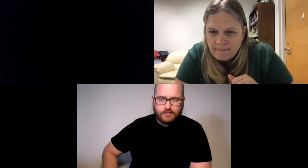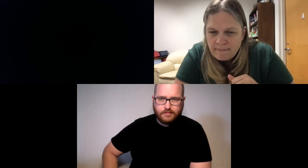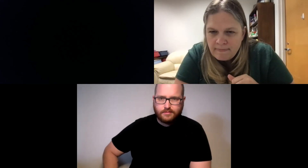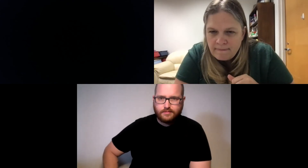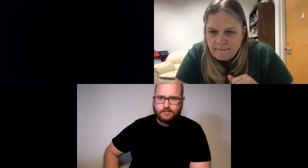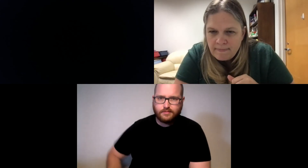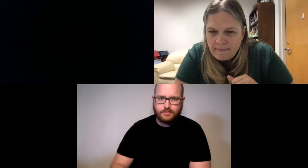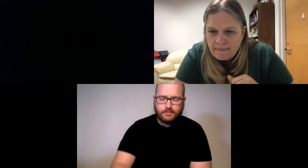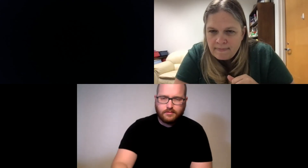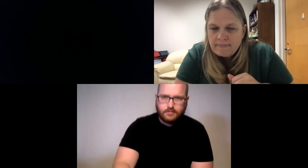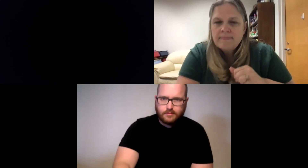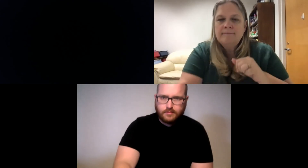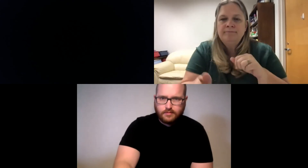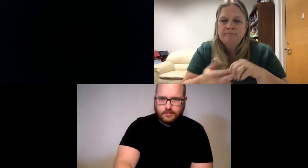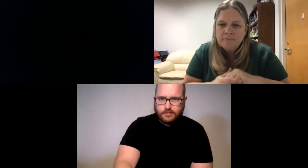Okay.